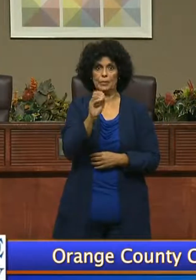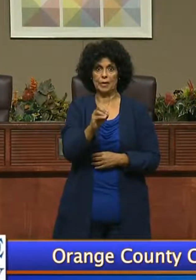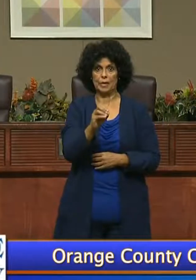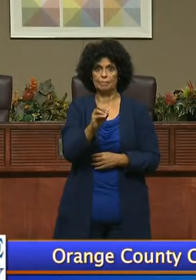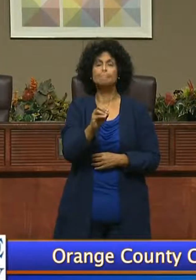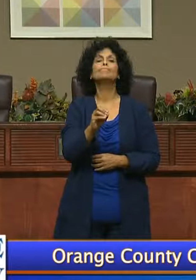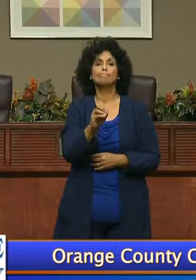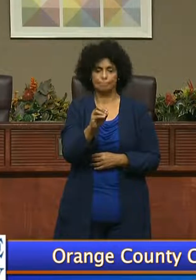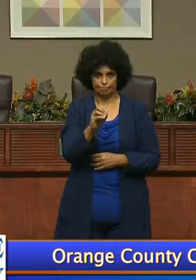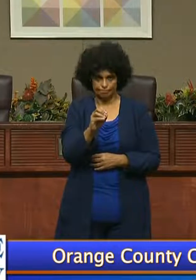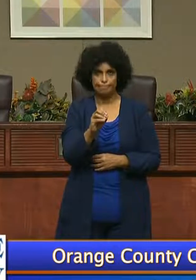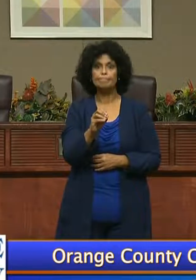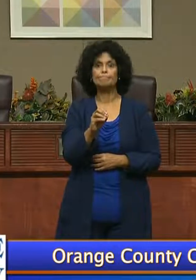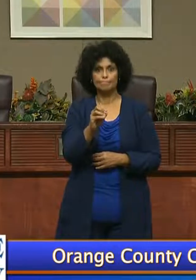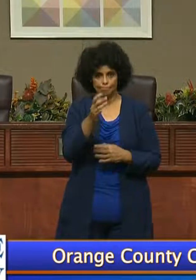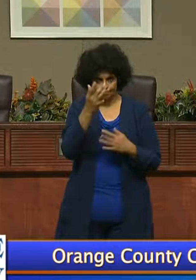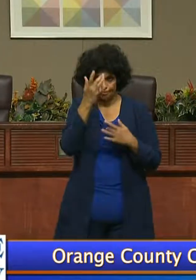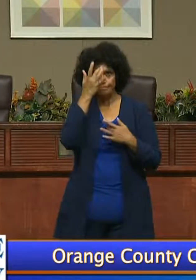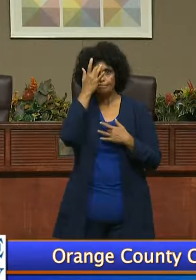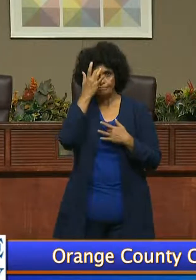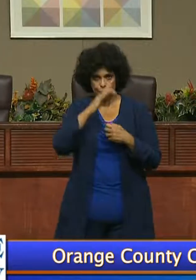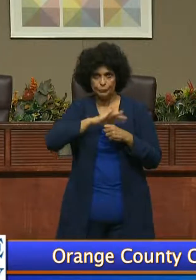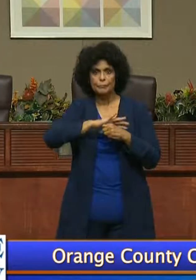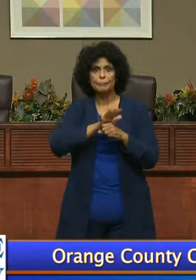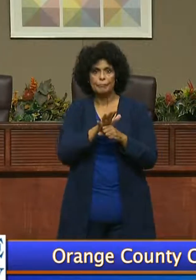had seen, that one test site.